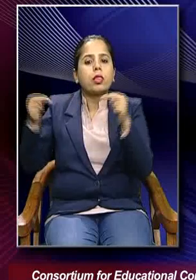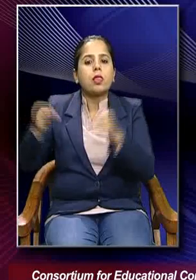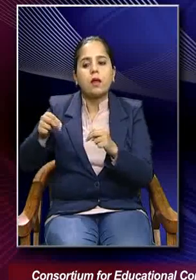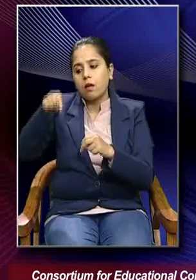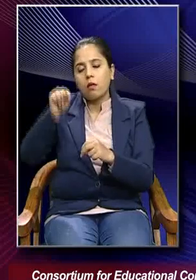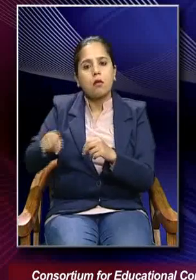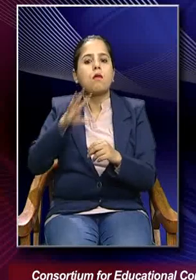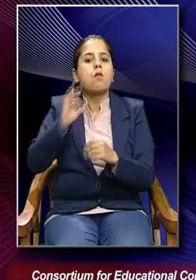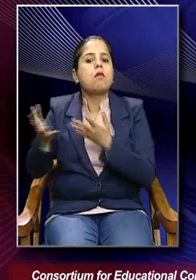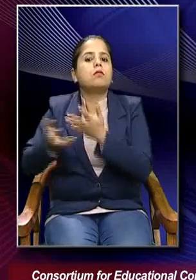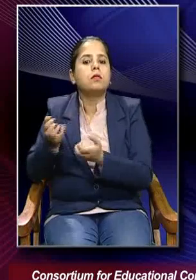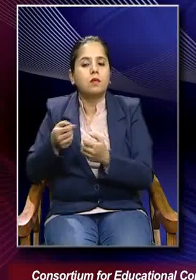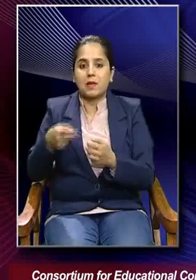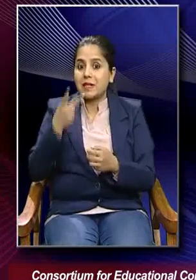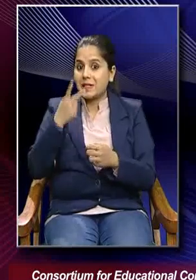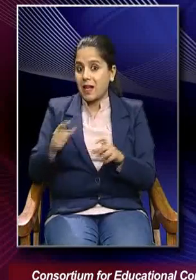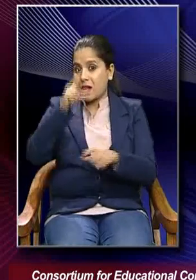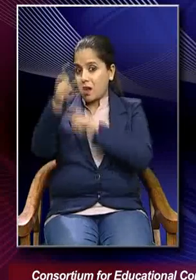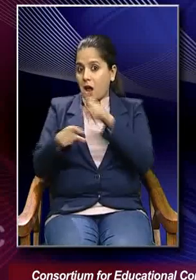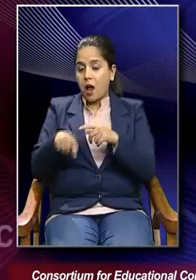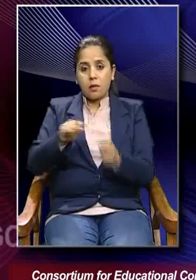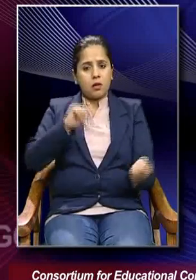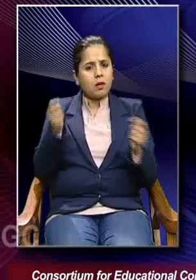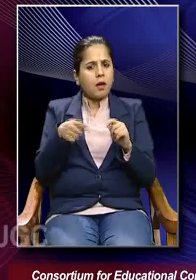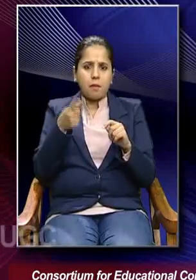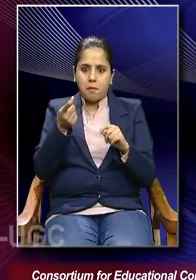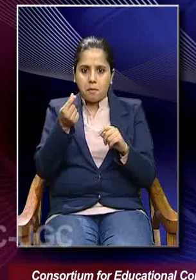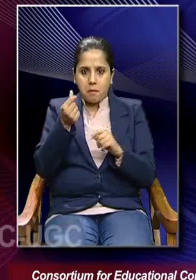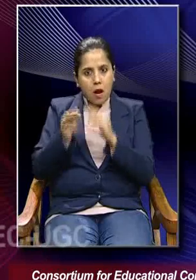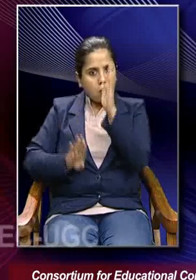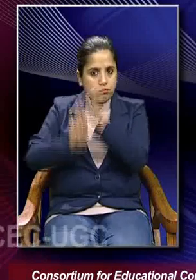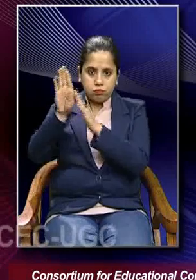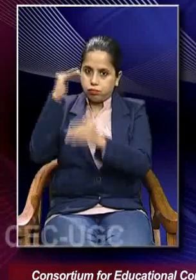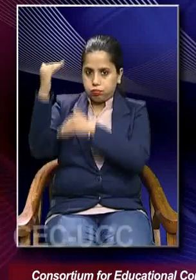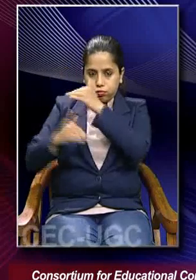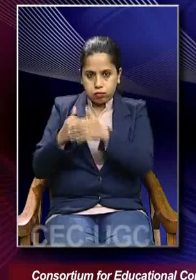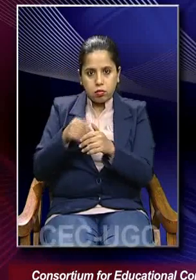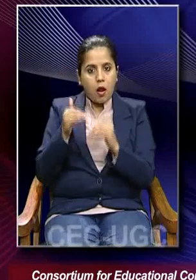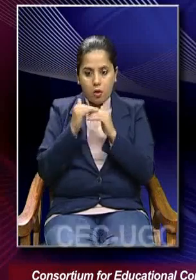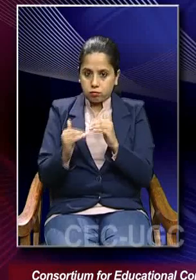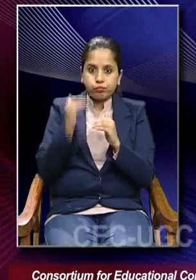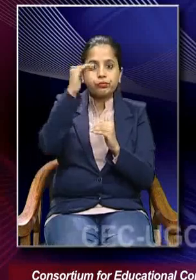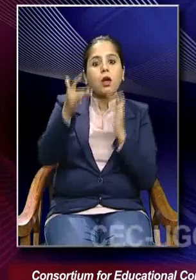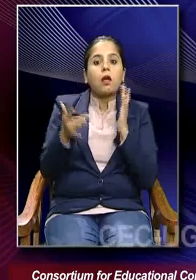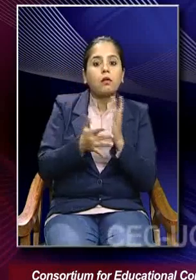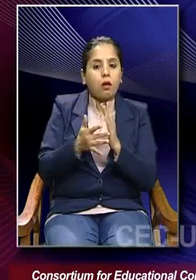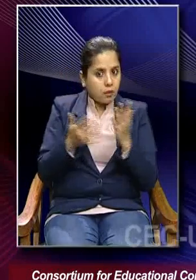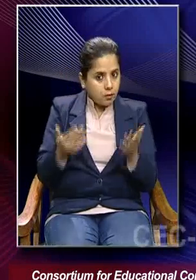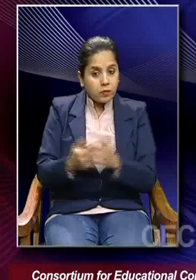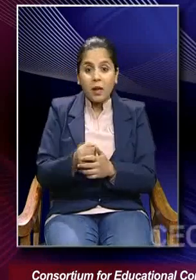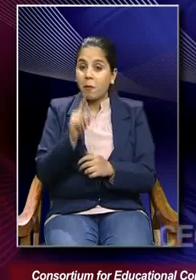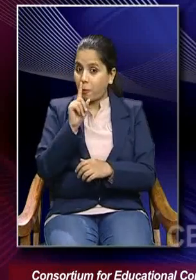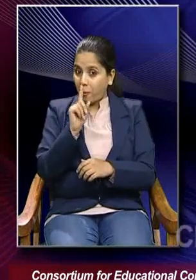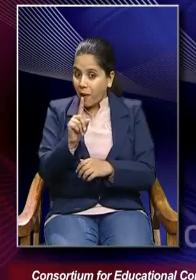that Industrial Revolution led to economic growth. It led to advancement of technology. But